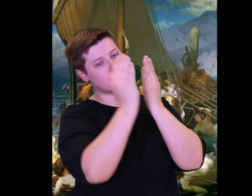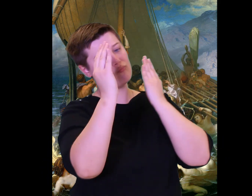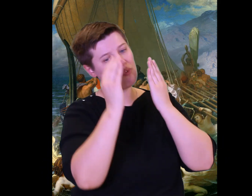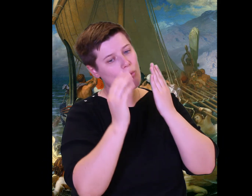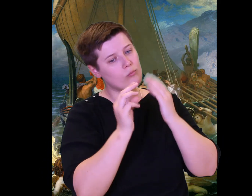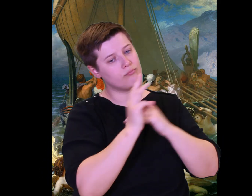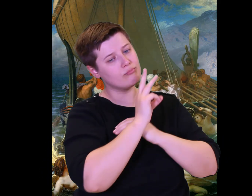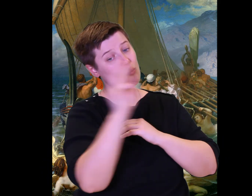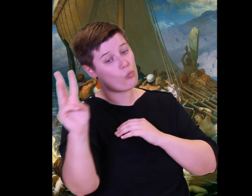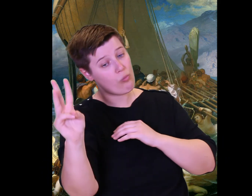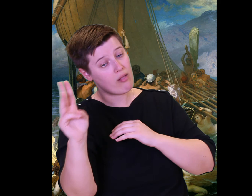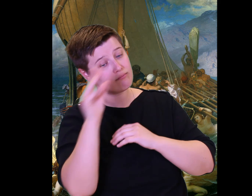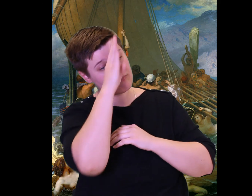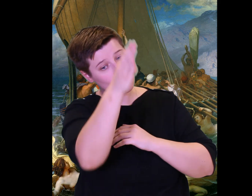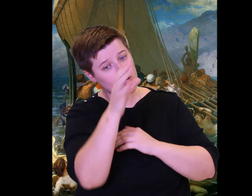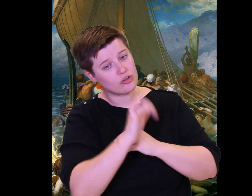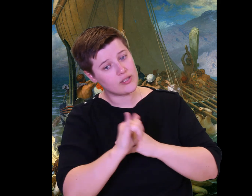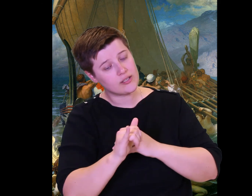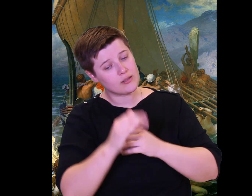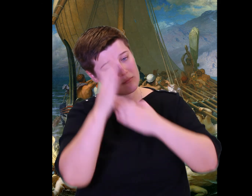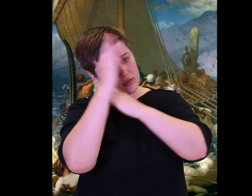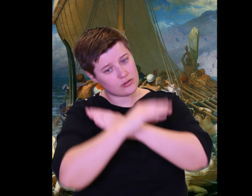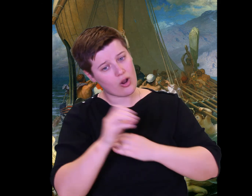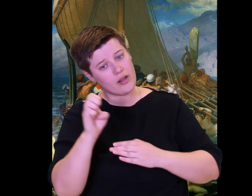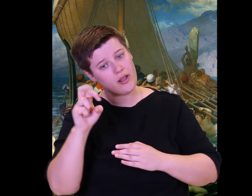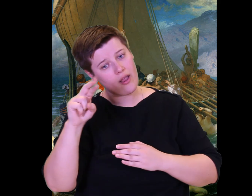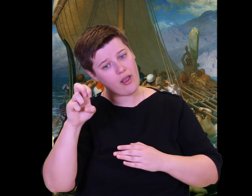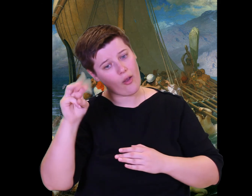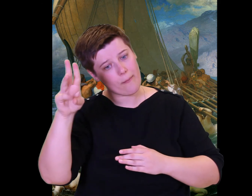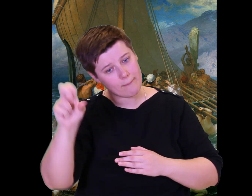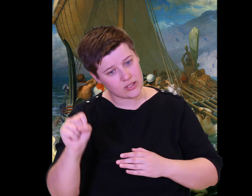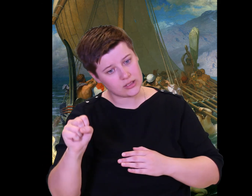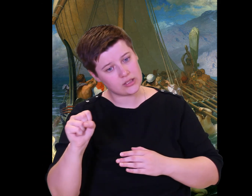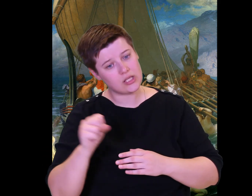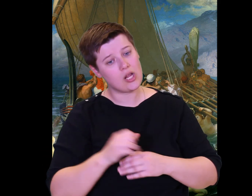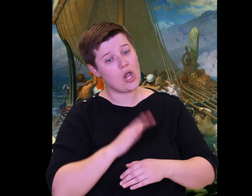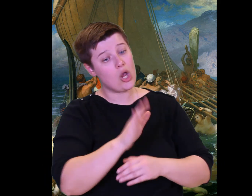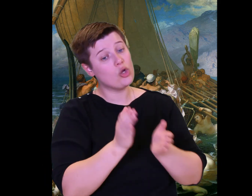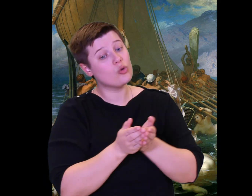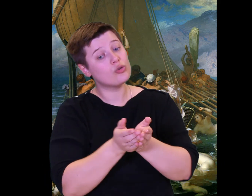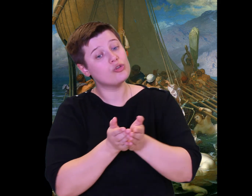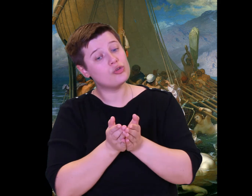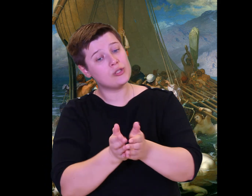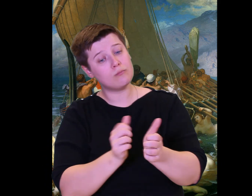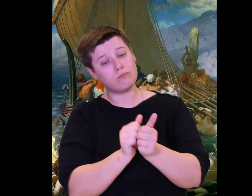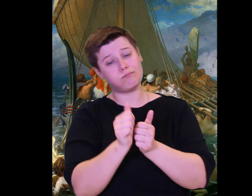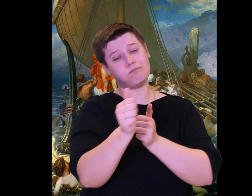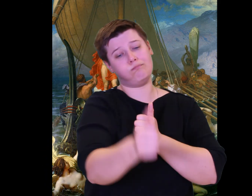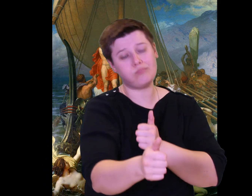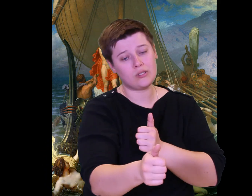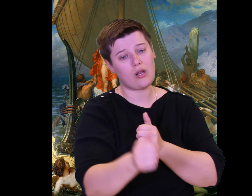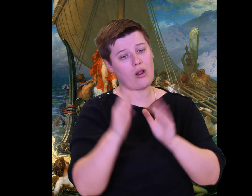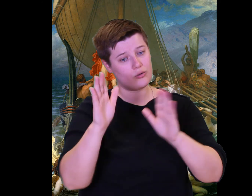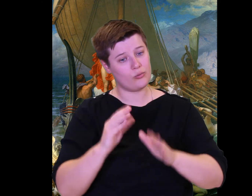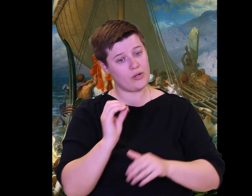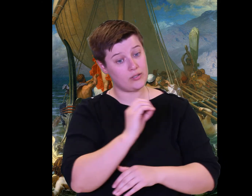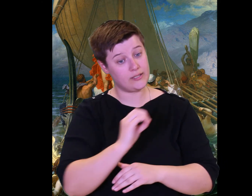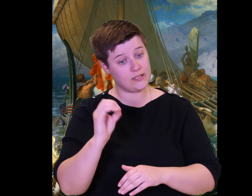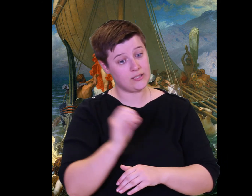great heaps of men, flesh rotting from their bones, their skin all shriveled. Use wax to plug